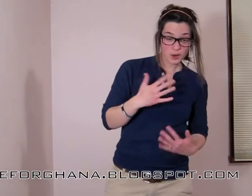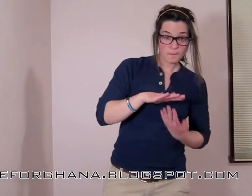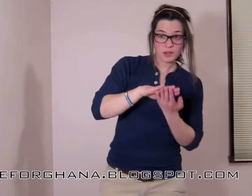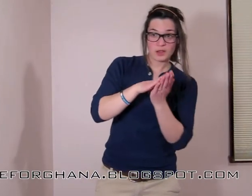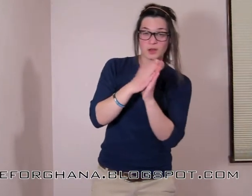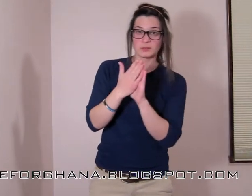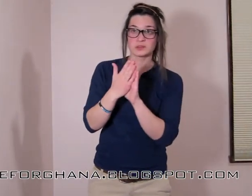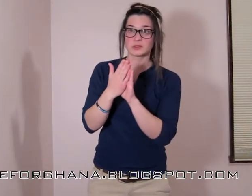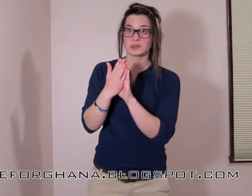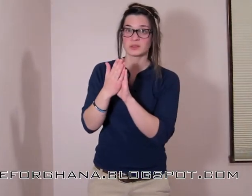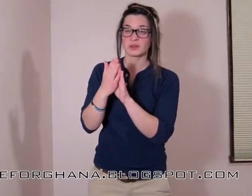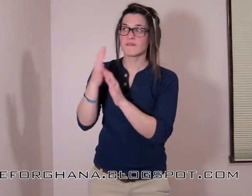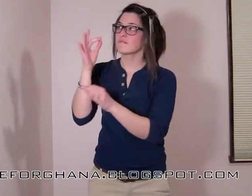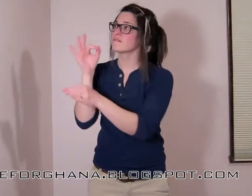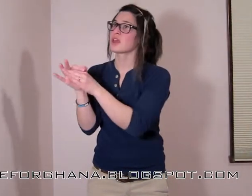That's when fear turns into faith.